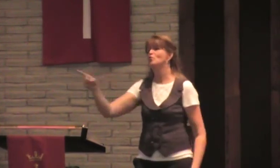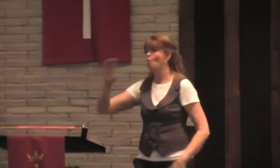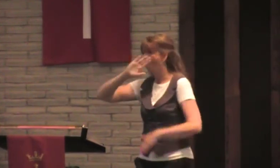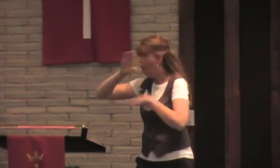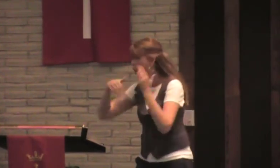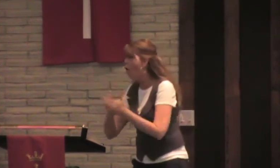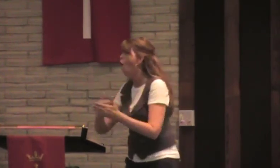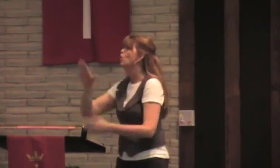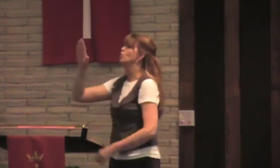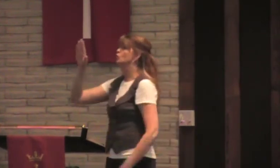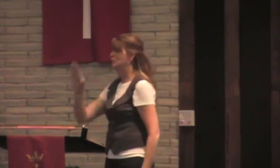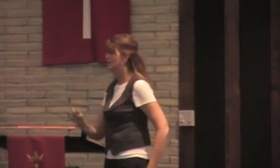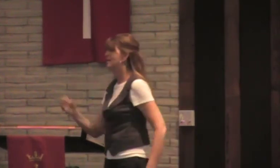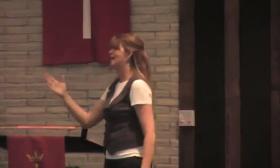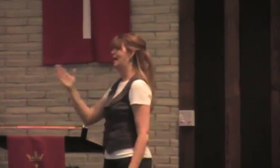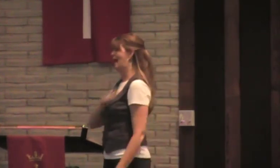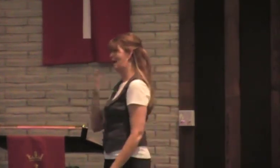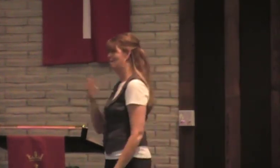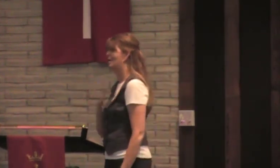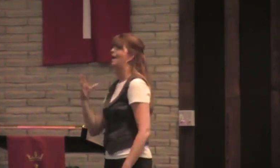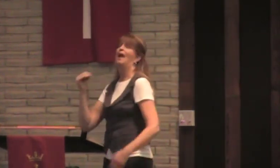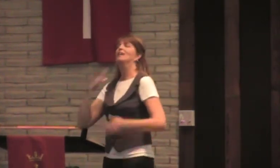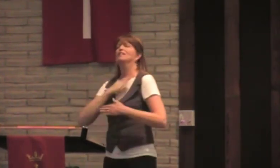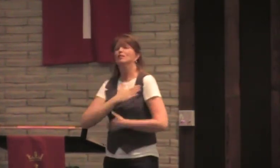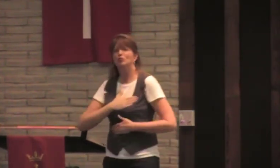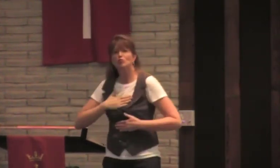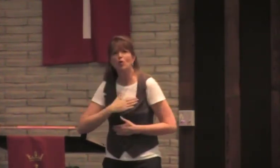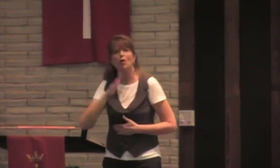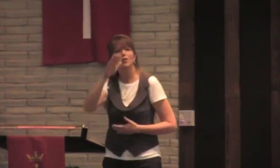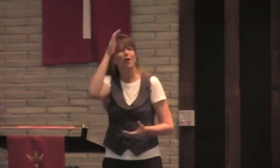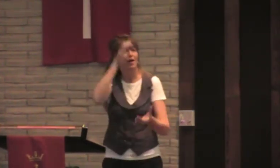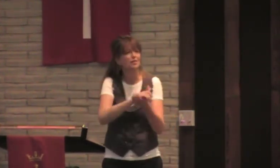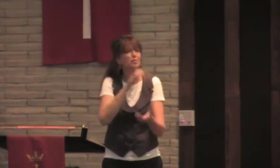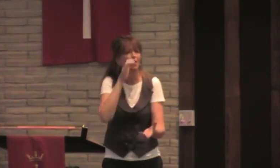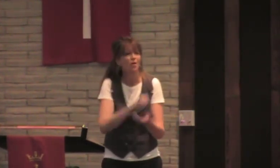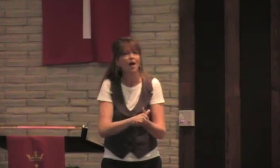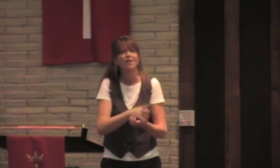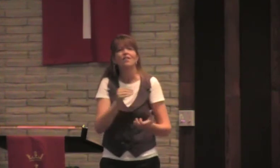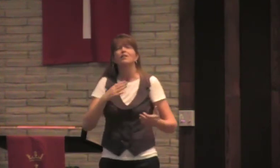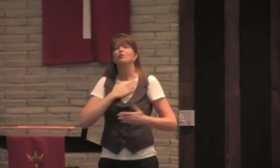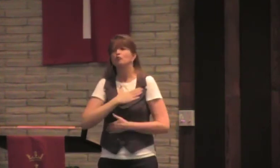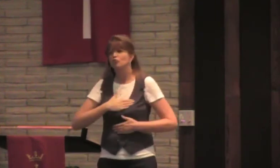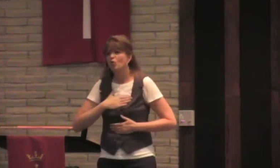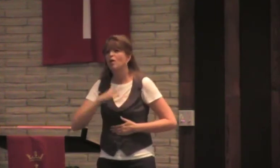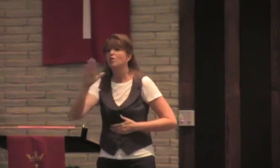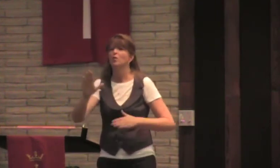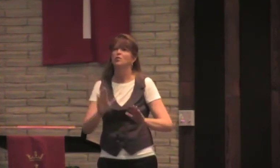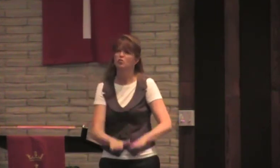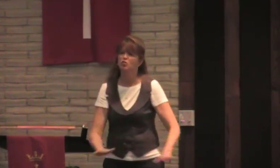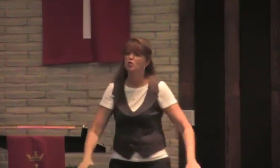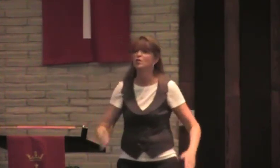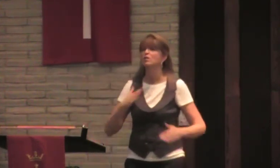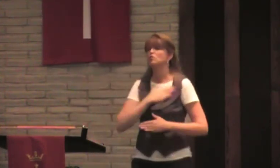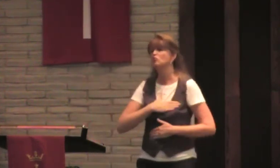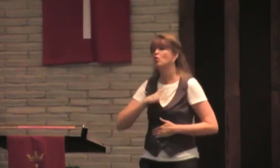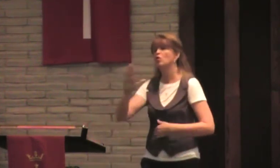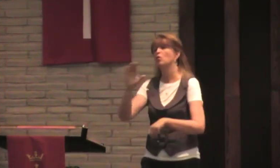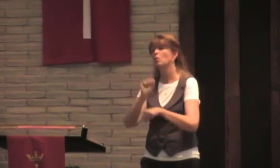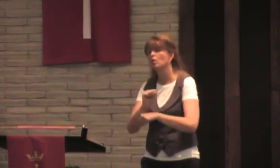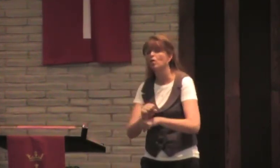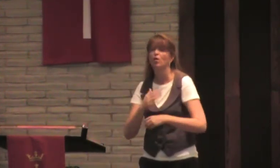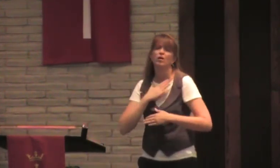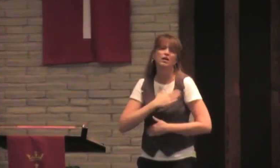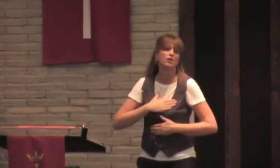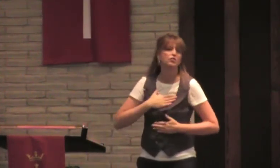happy. He wants you to be happy, to enjoy your spouse, to enjoy your